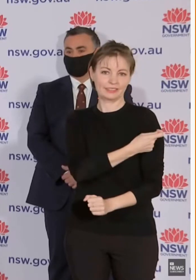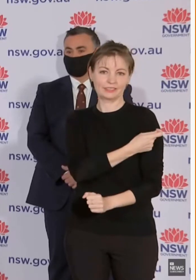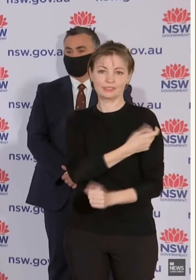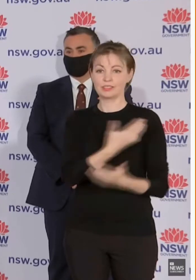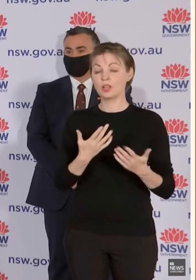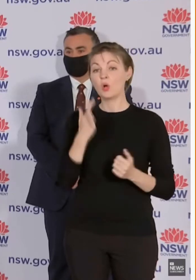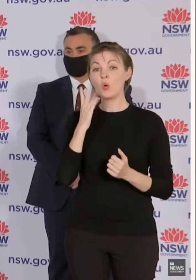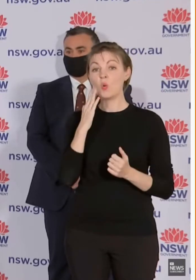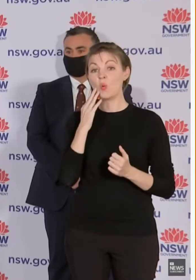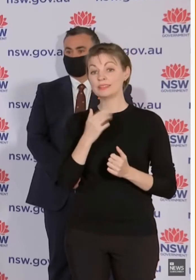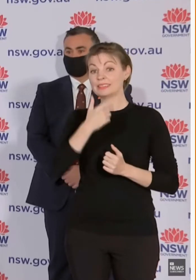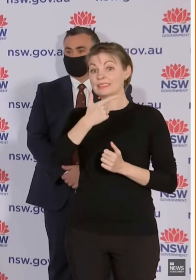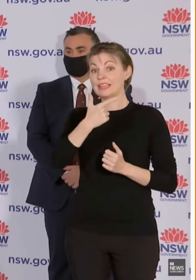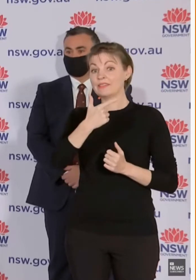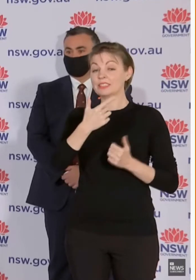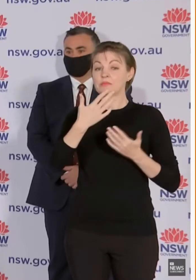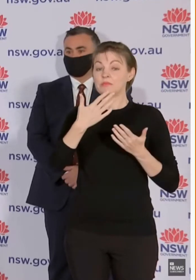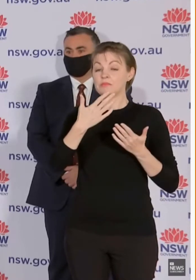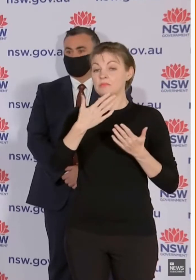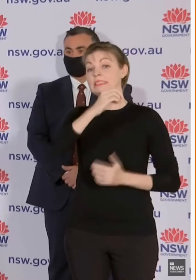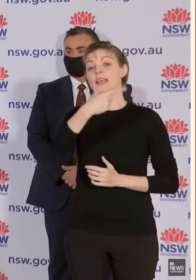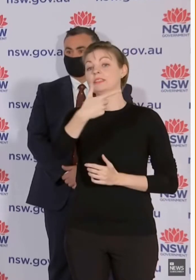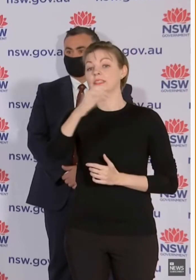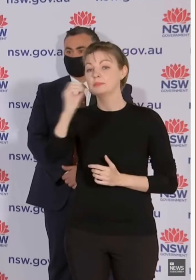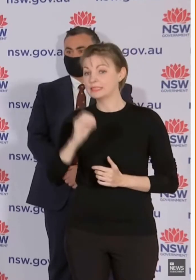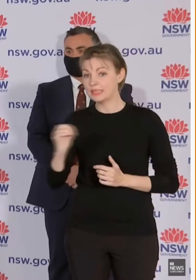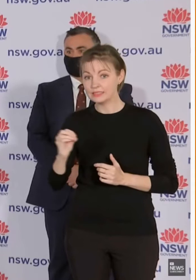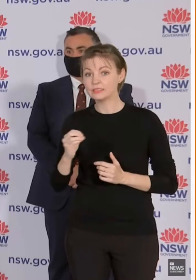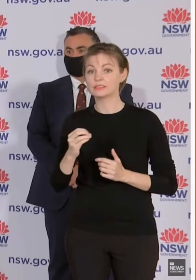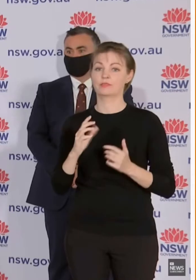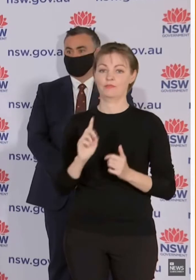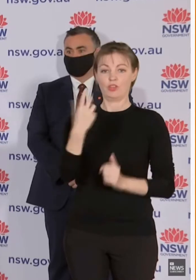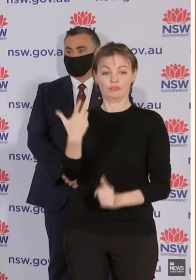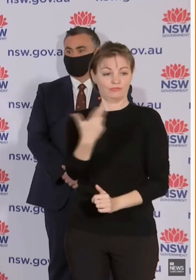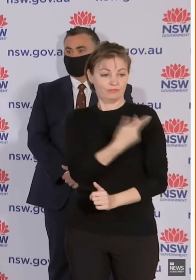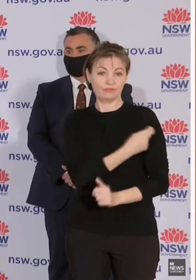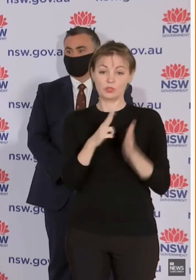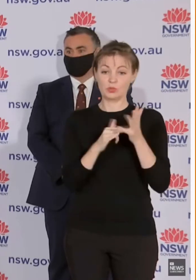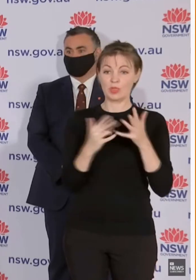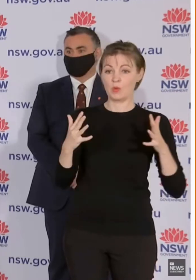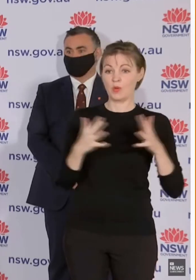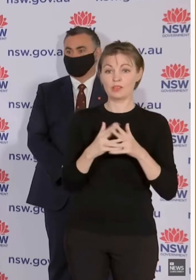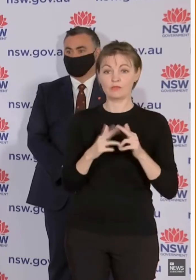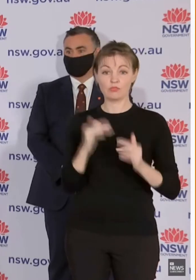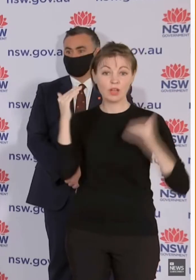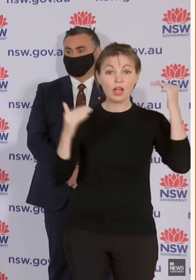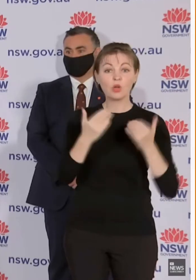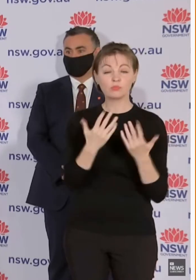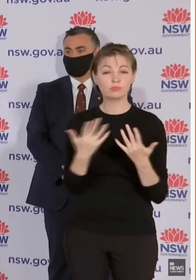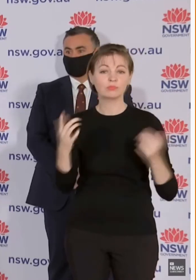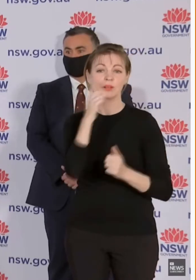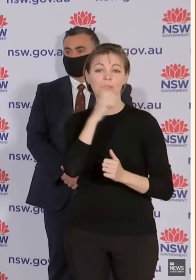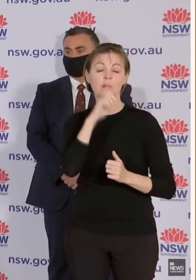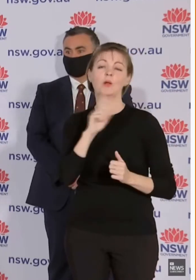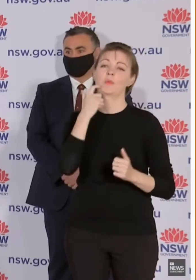million, or at least 70% first dose vaccination in New South Wales would be amazing, because once we know that you've signed up to